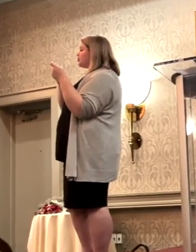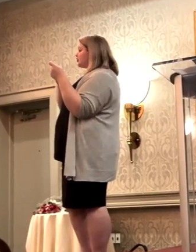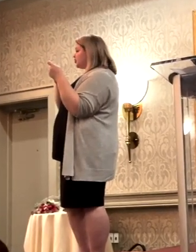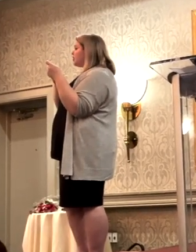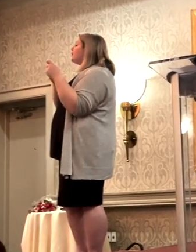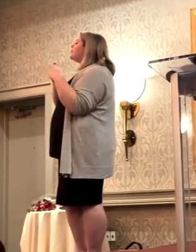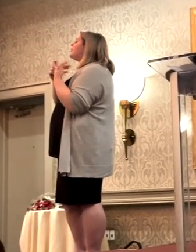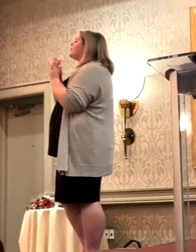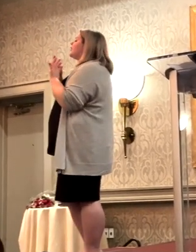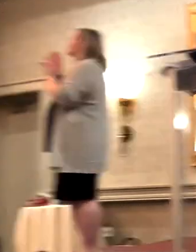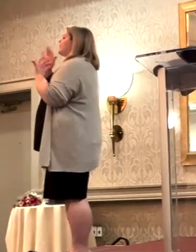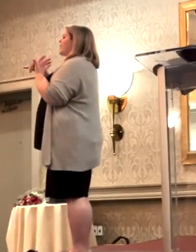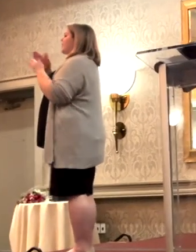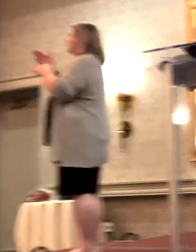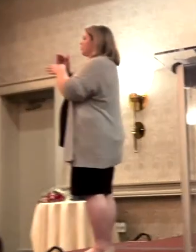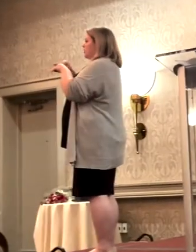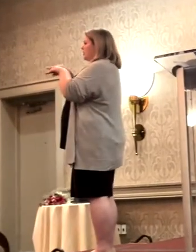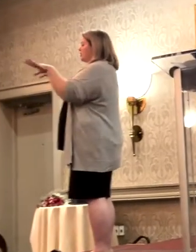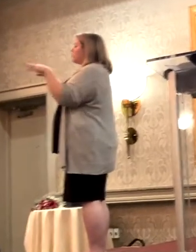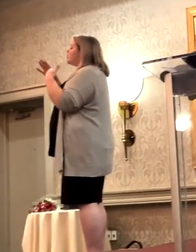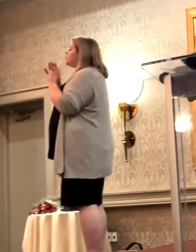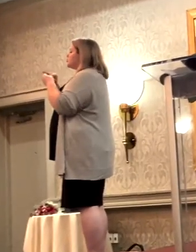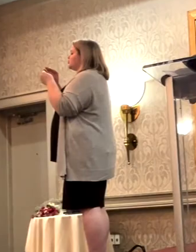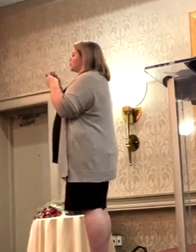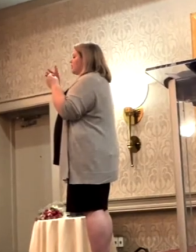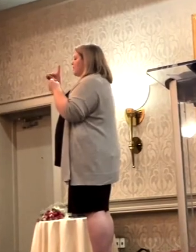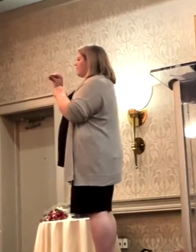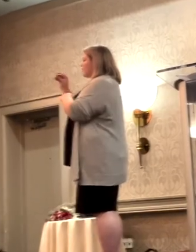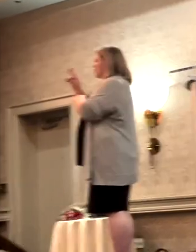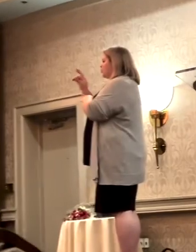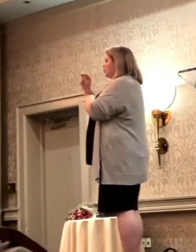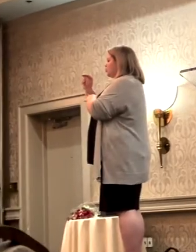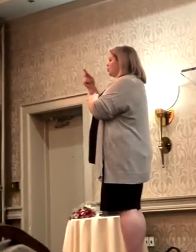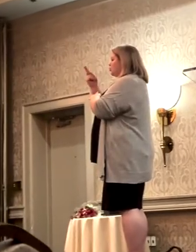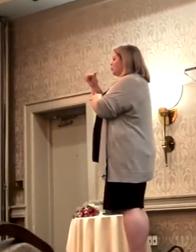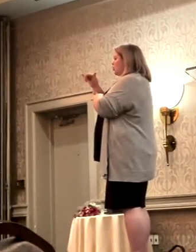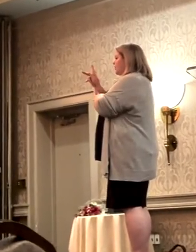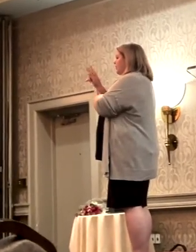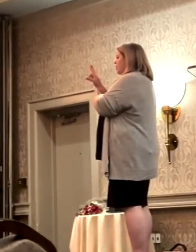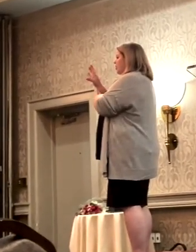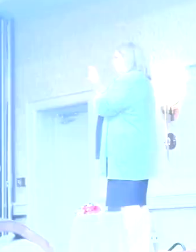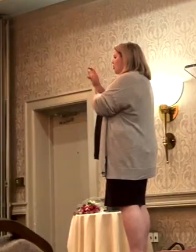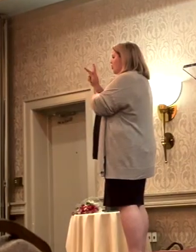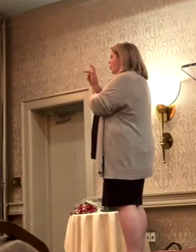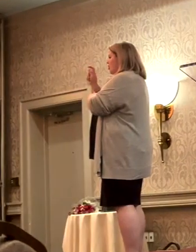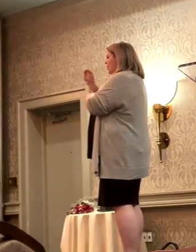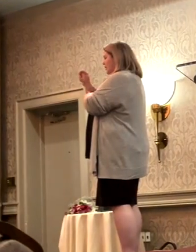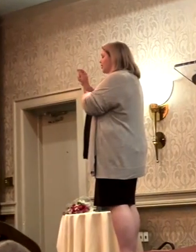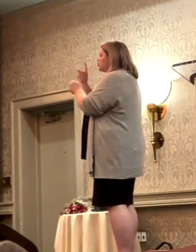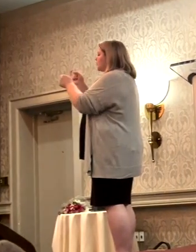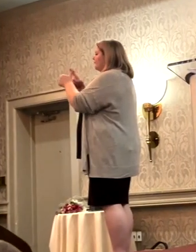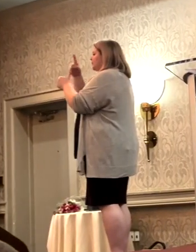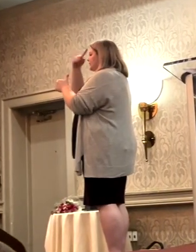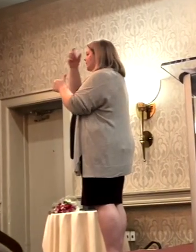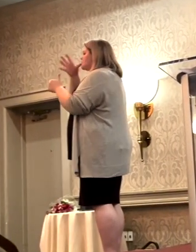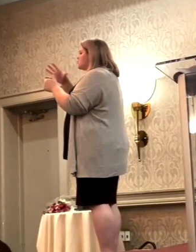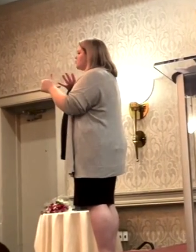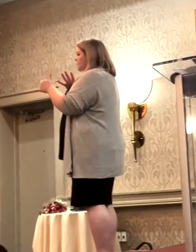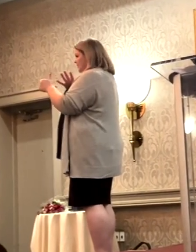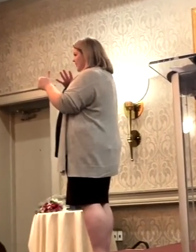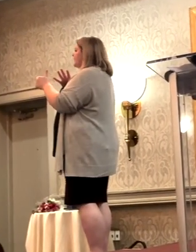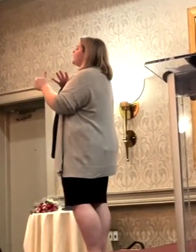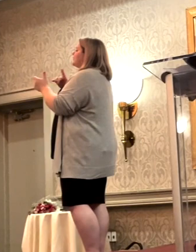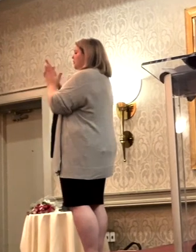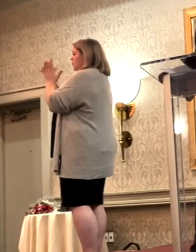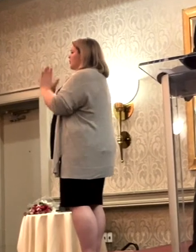Dorothy Crockett, the first African-American woman admitted to the Rhode Island Bar, and to the dedication of a law school classroom